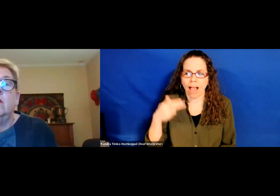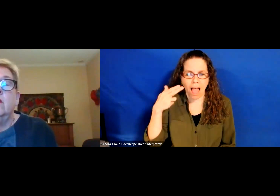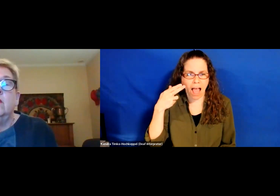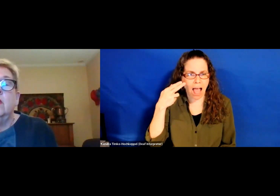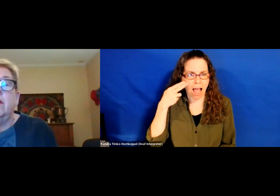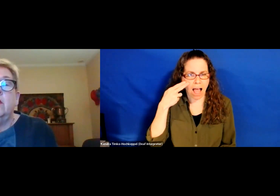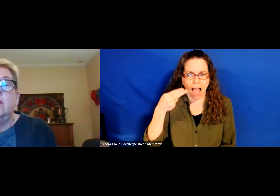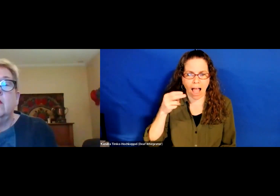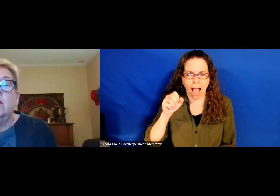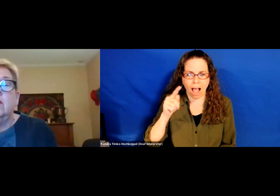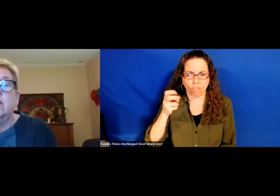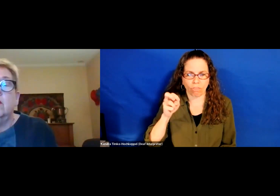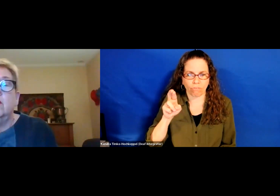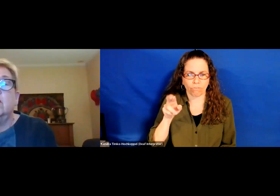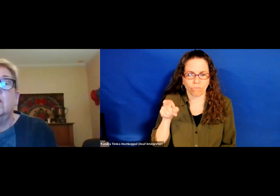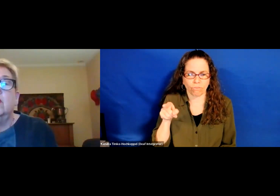Okay. Heather? Would